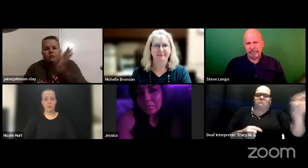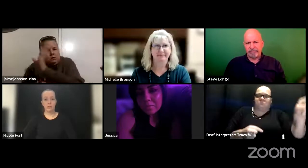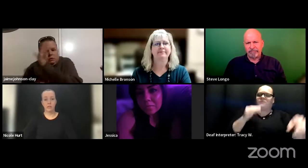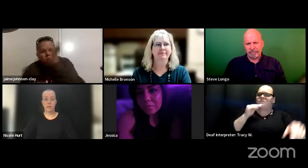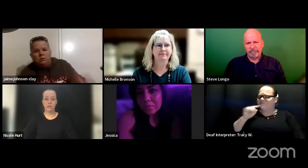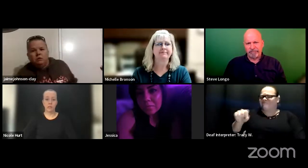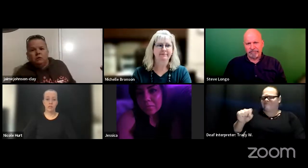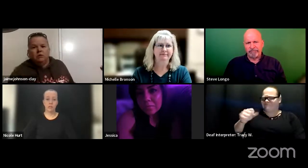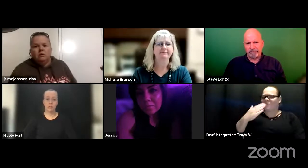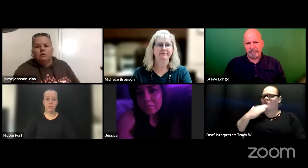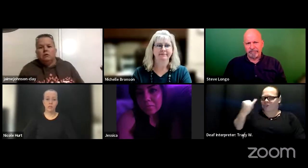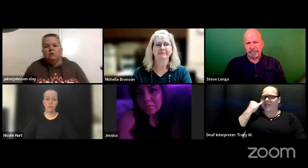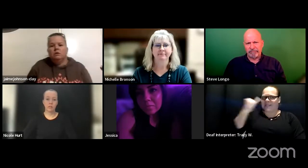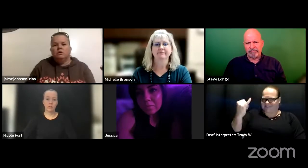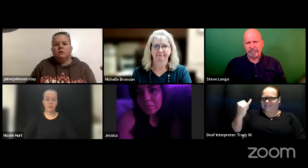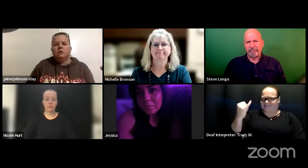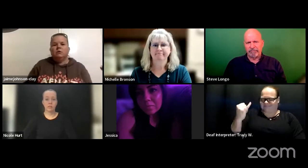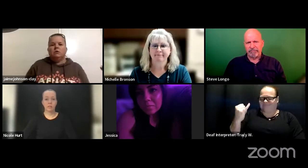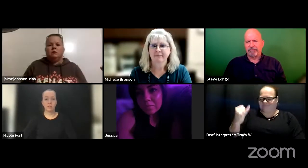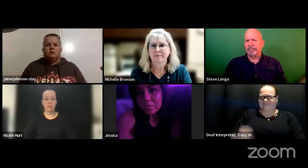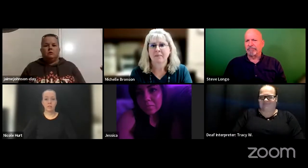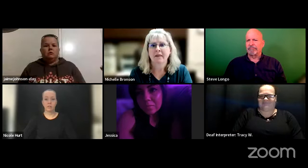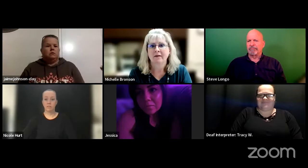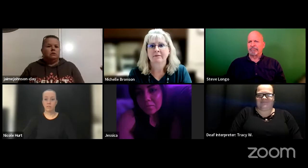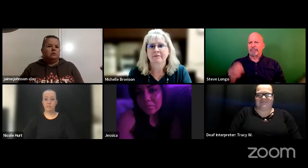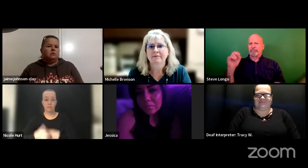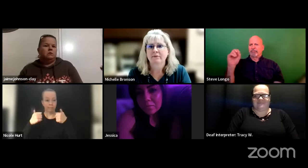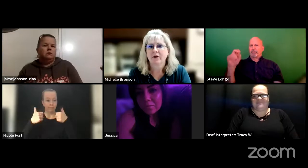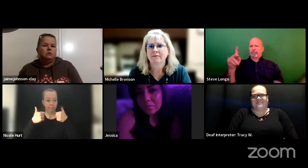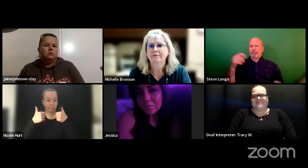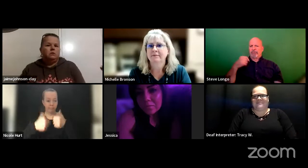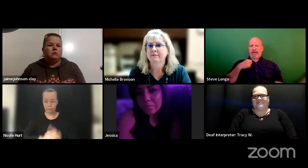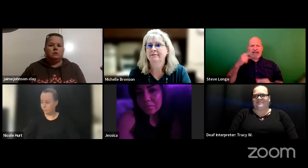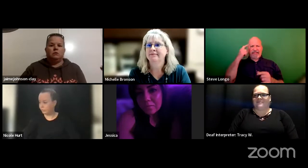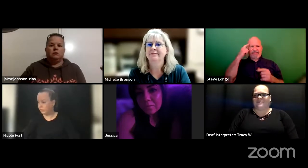just as a courtesy. It's a great idea.